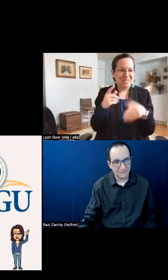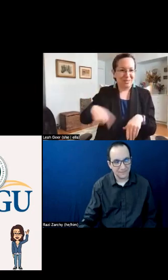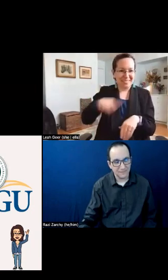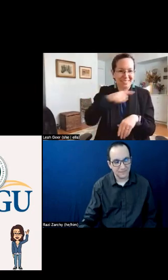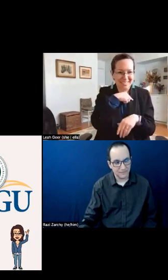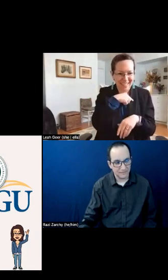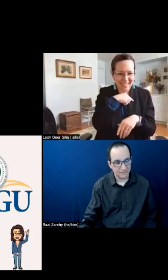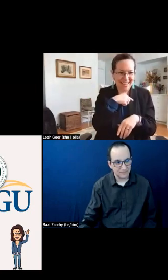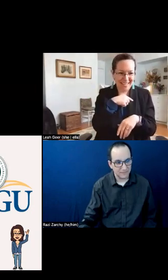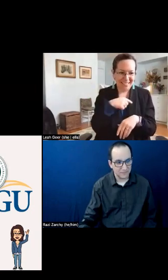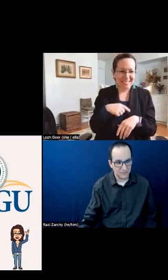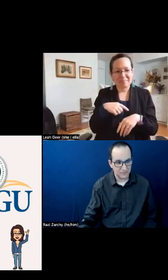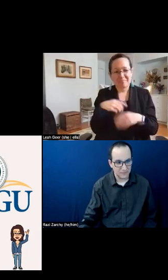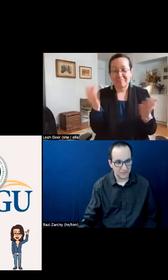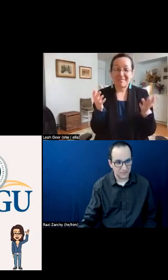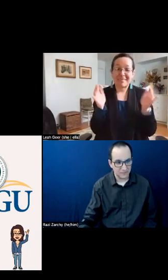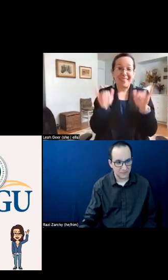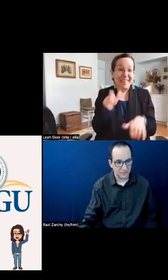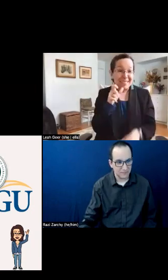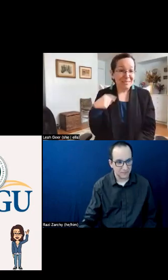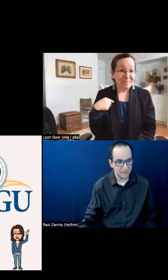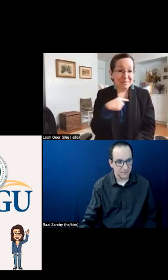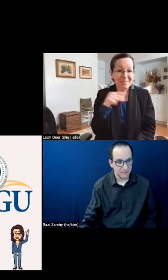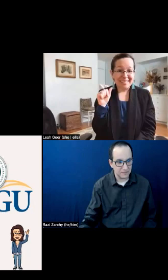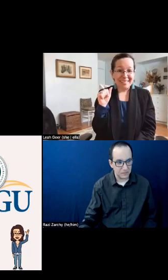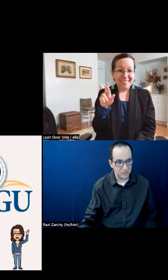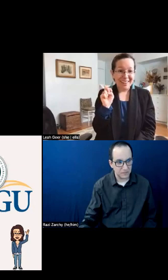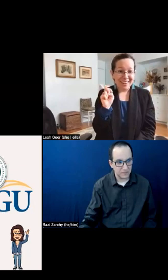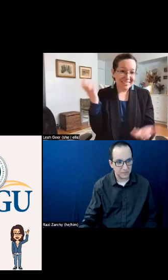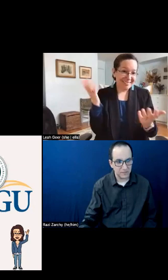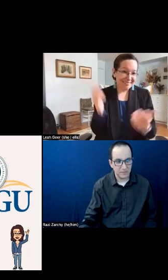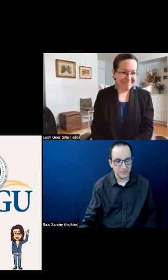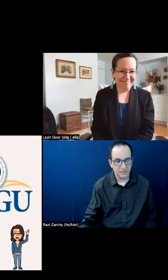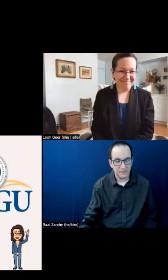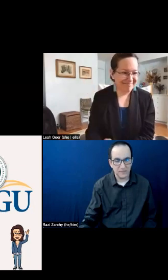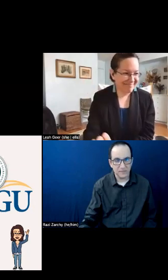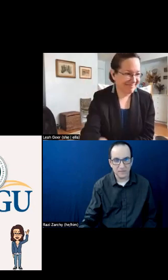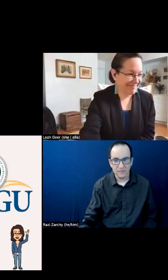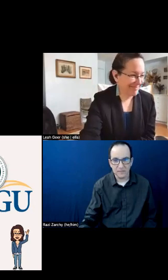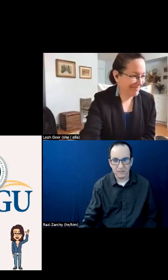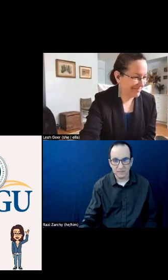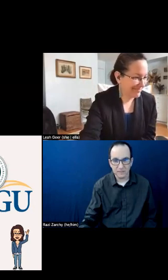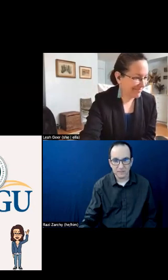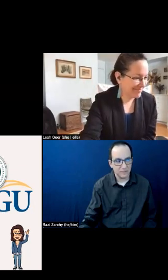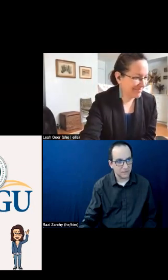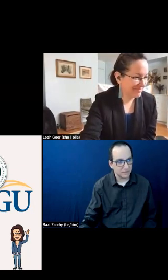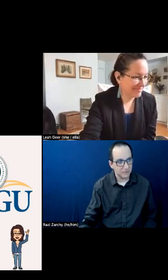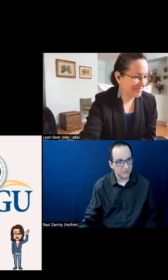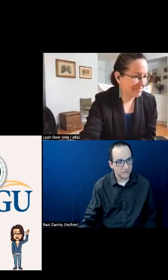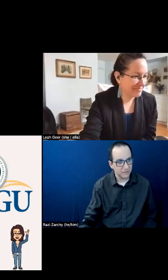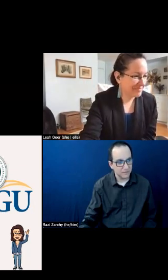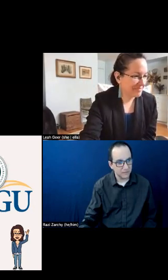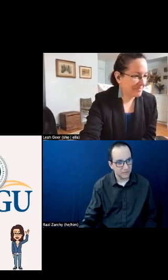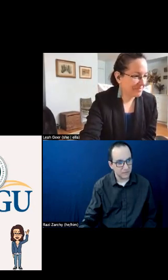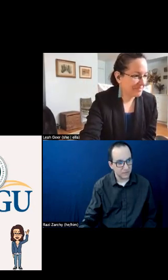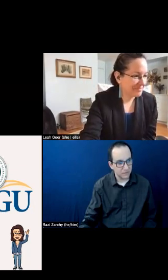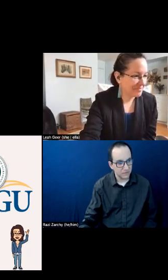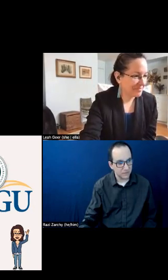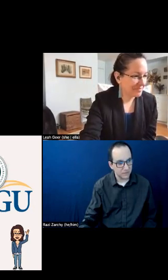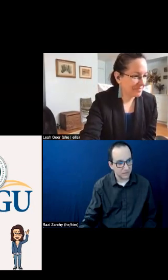Laura has already introduced us, and so we don't need to run through this slide a bit more, but that is us in a nutshell.